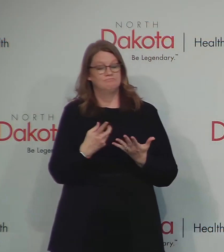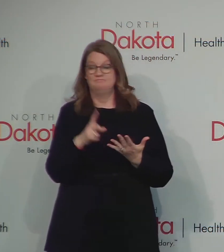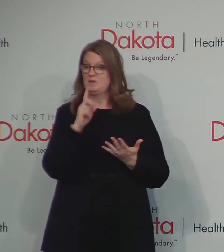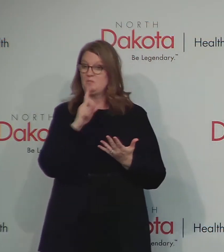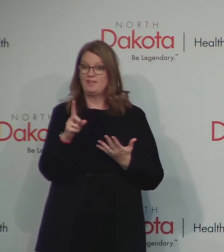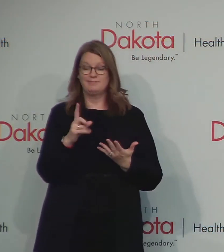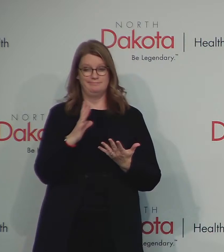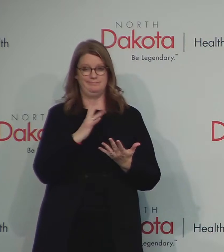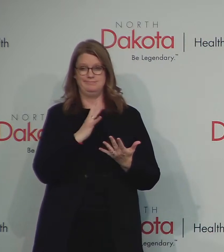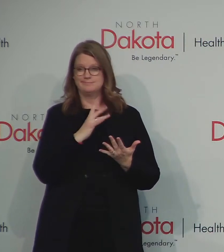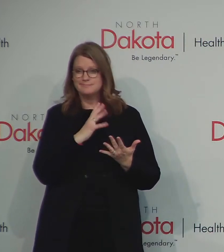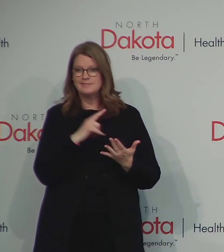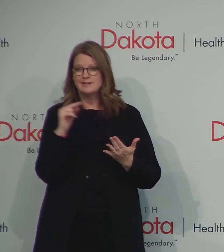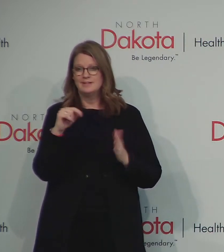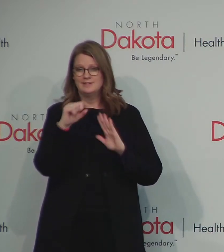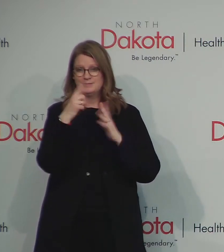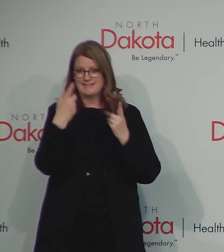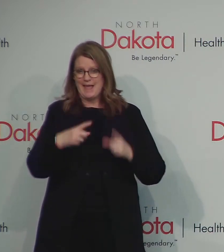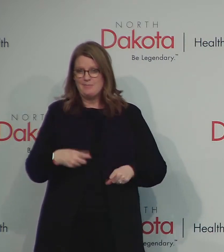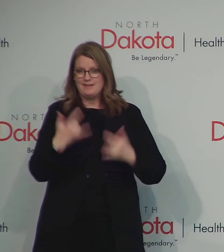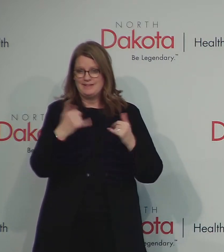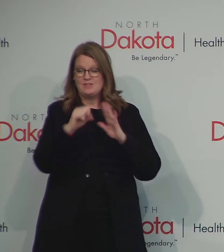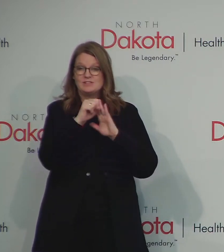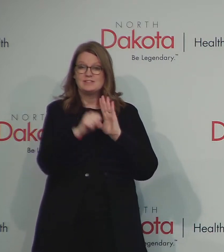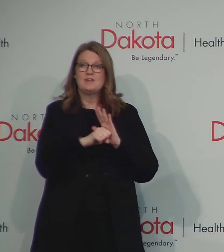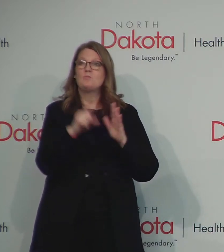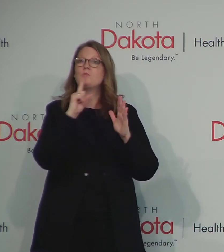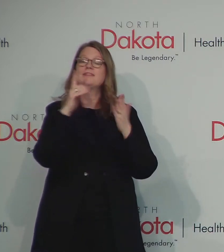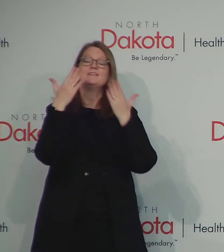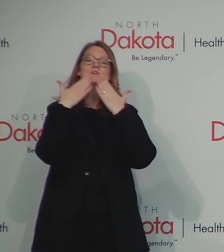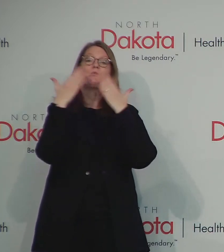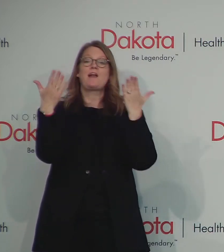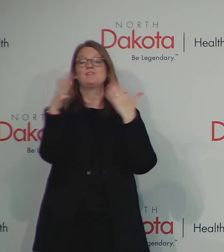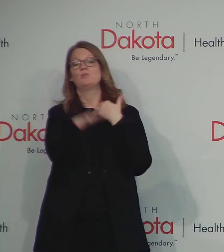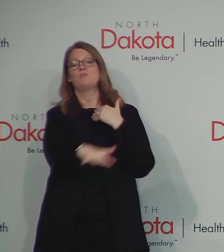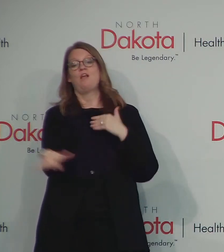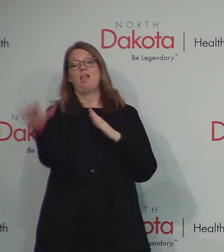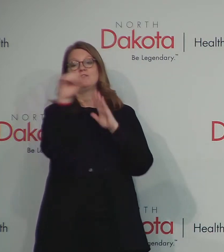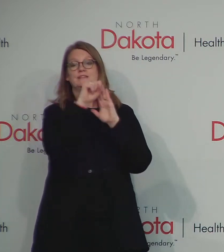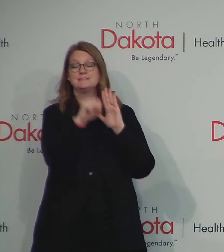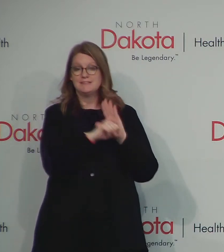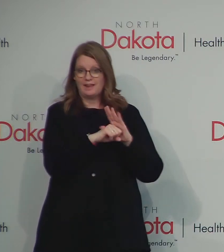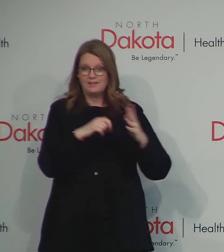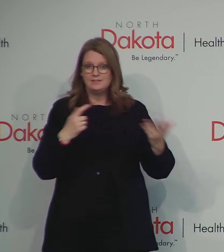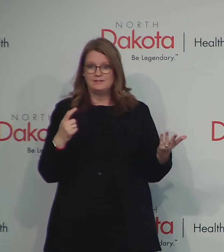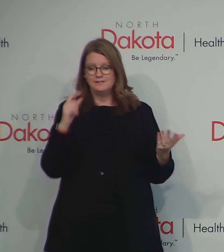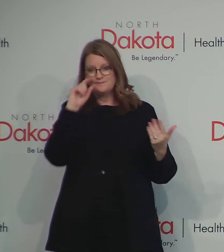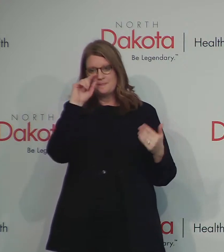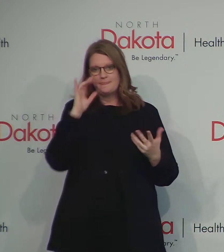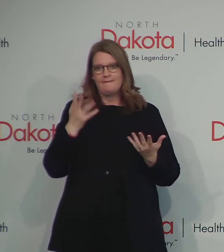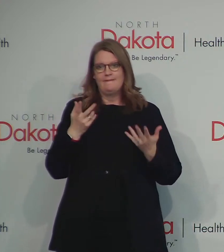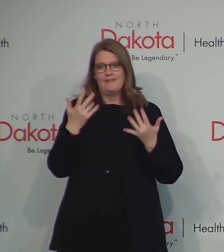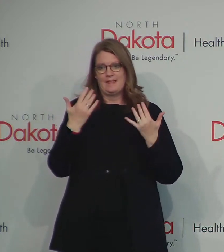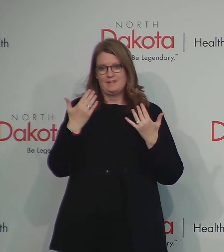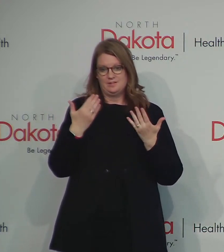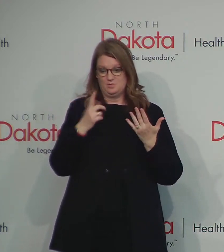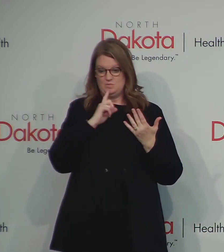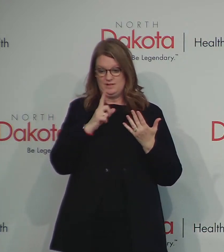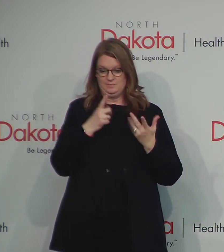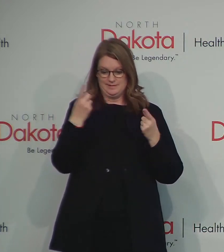the great position that we're in, we can have gratitude as a state for having the place where we are